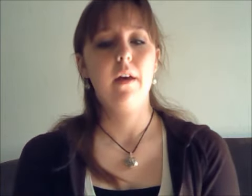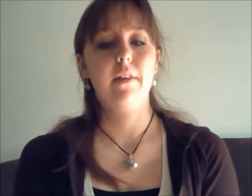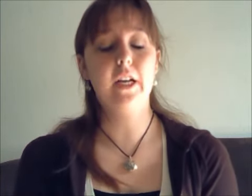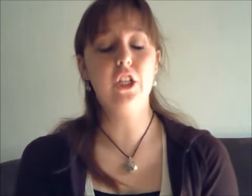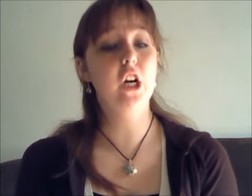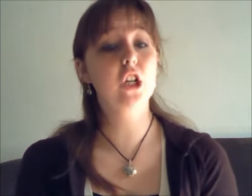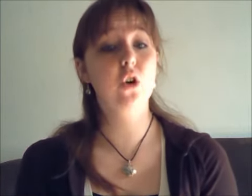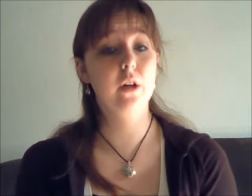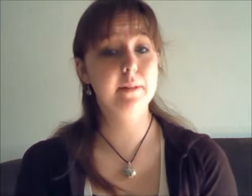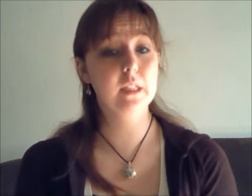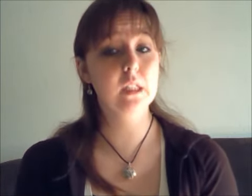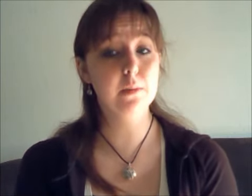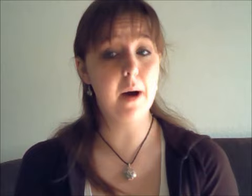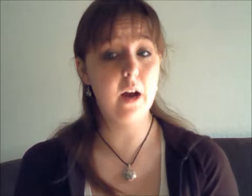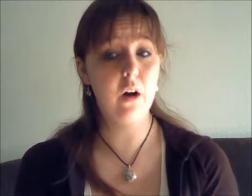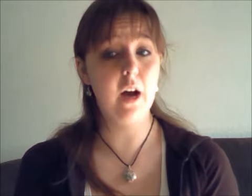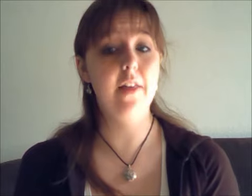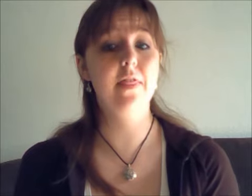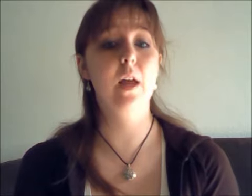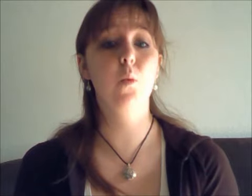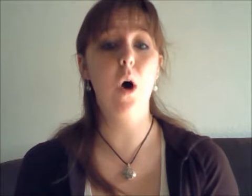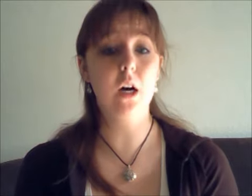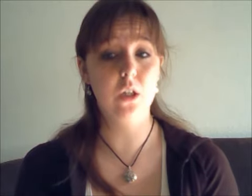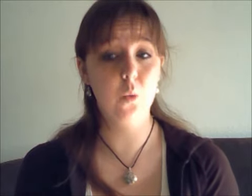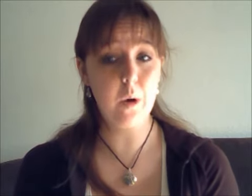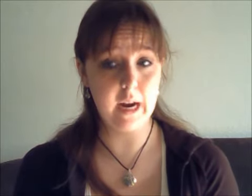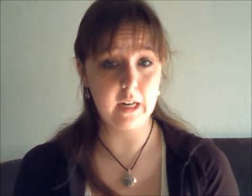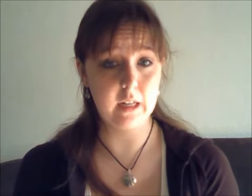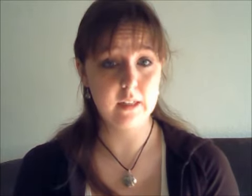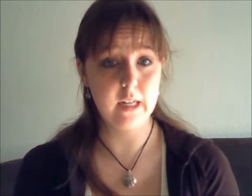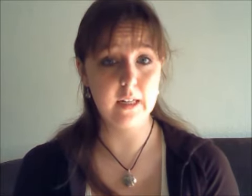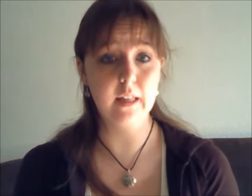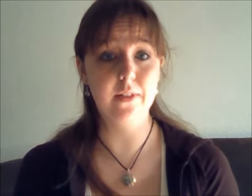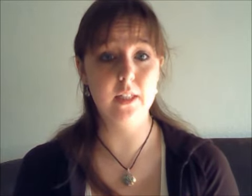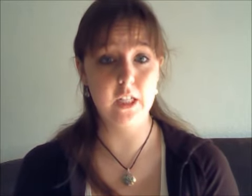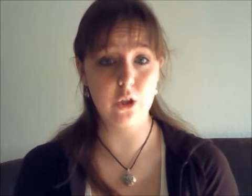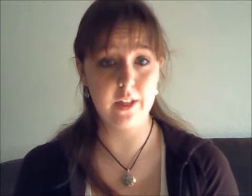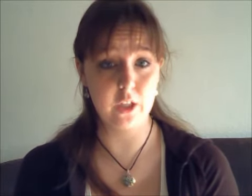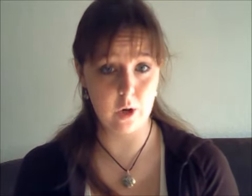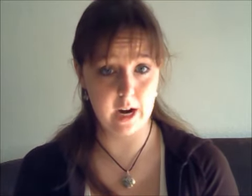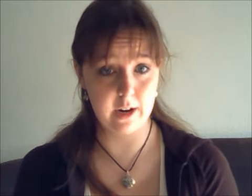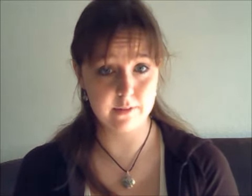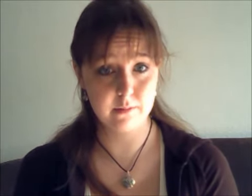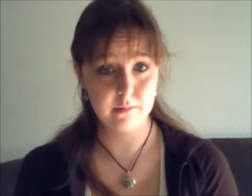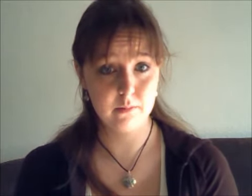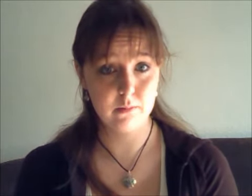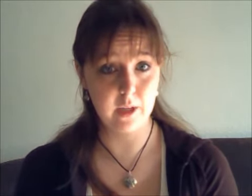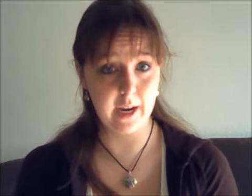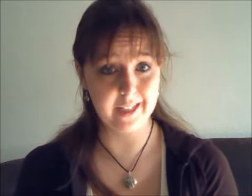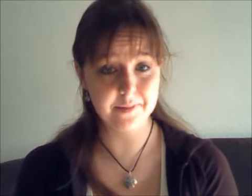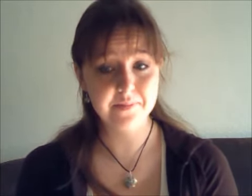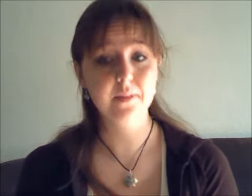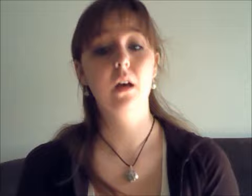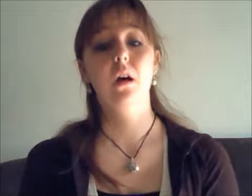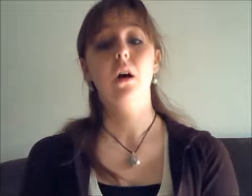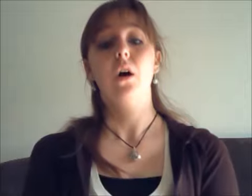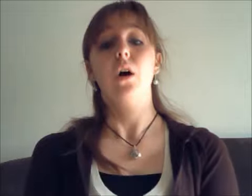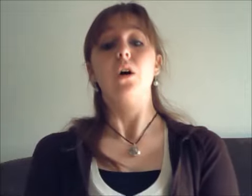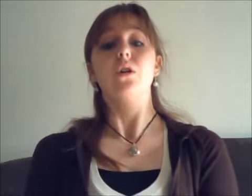They shared a crimson smile and then walked away and left the secret at the grave. Okay?